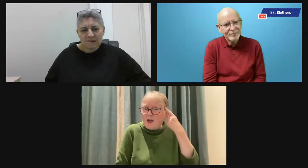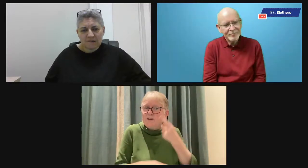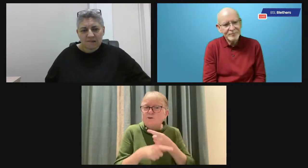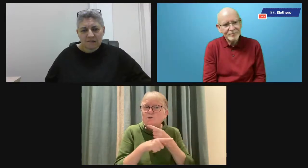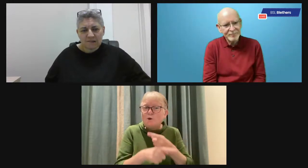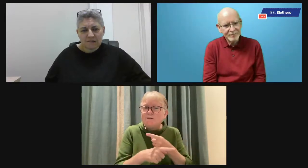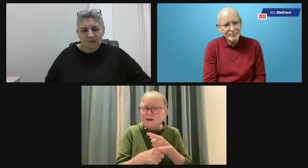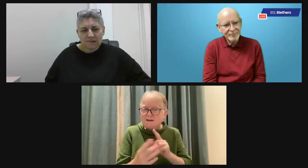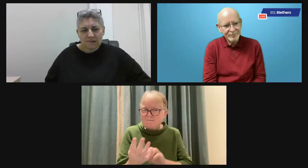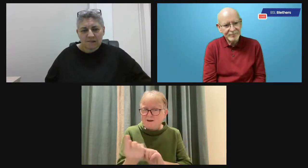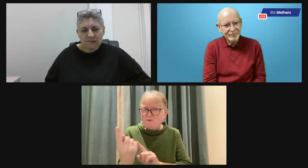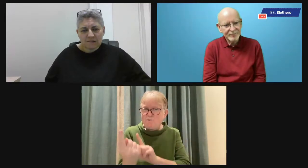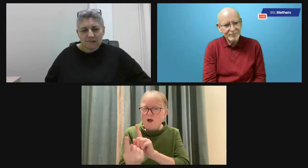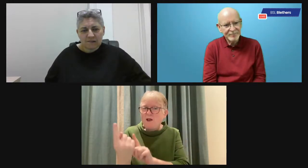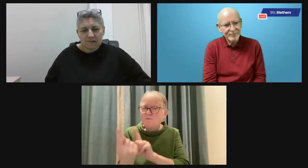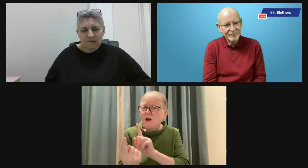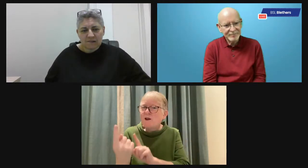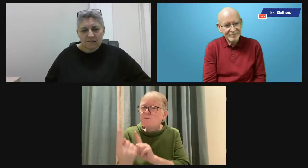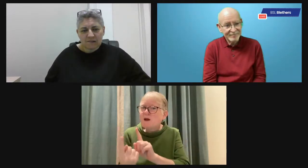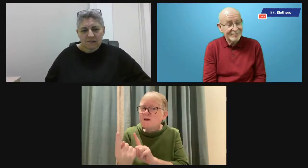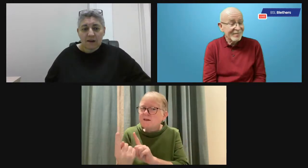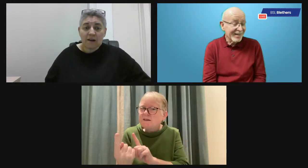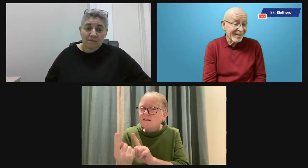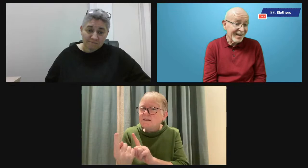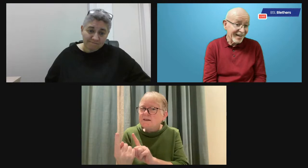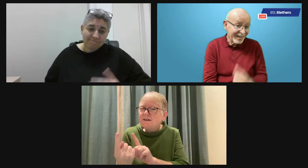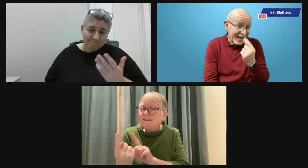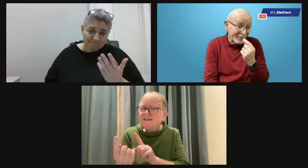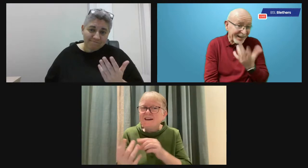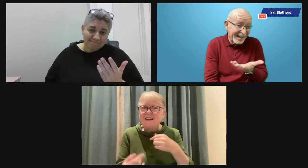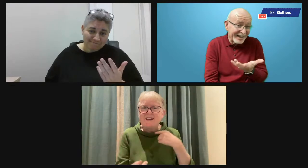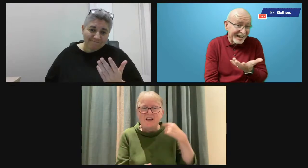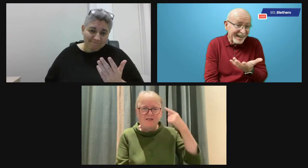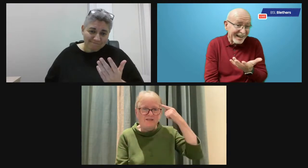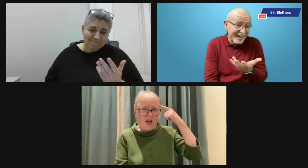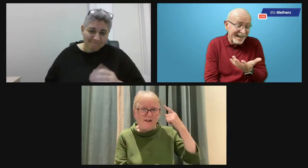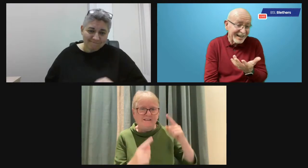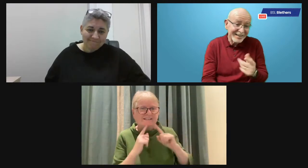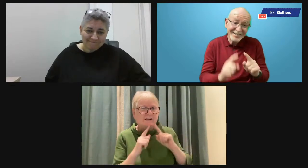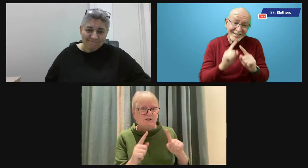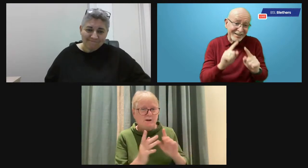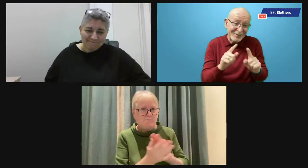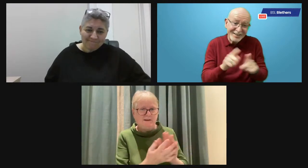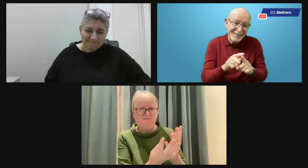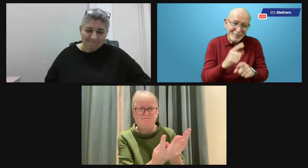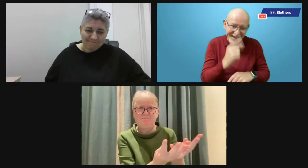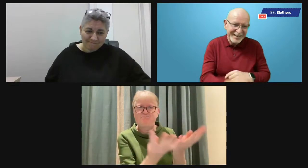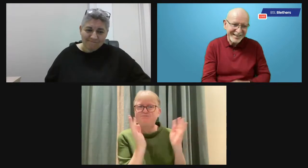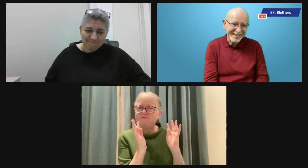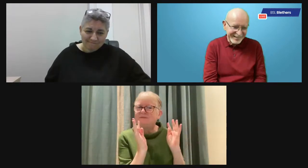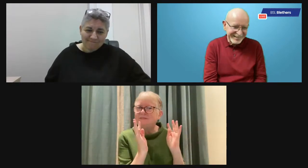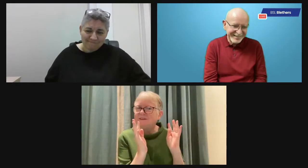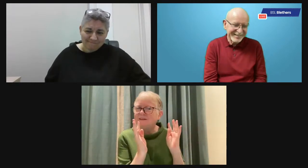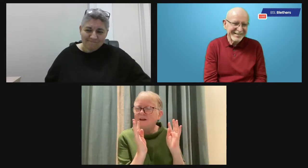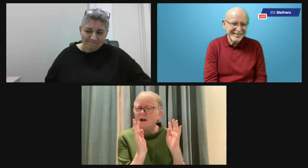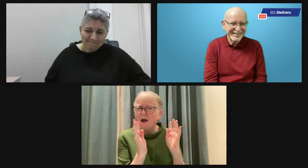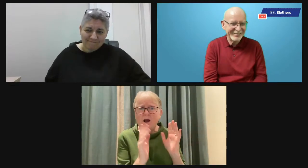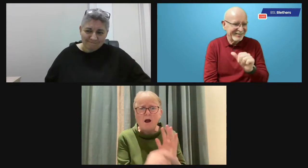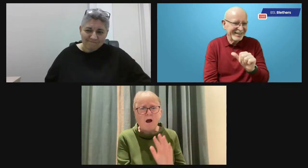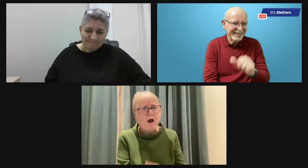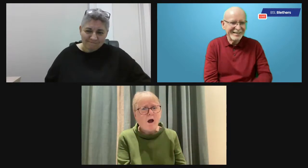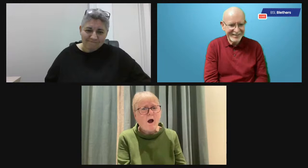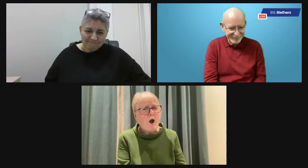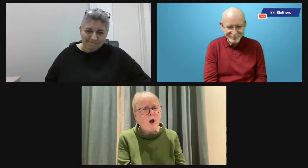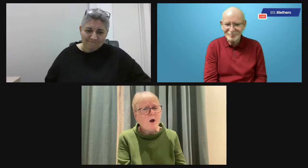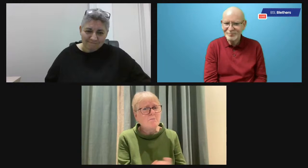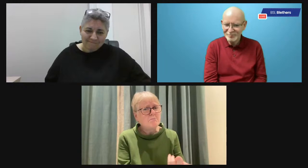just a title, they all overlap. Yeah, and it's interesting, isn't it? At first, I thought the word tutor meant you were teaching one-to-one, and